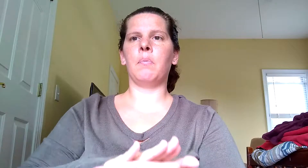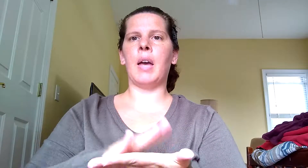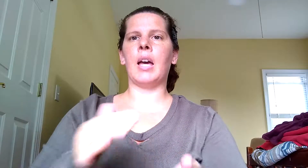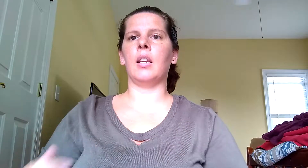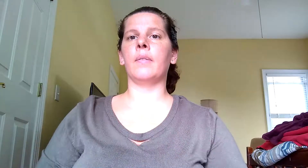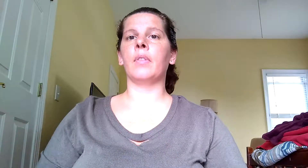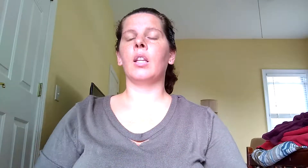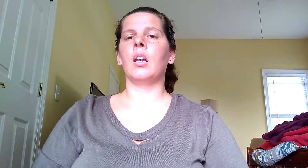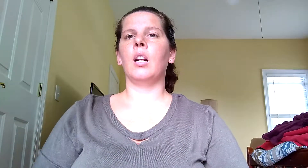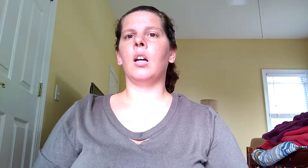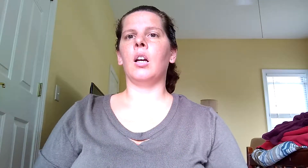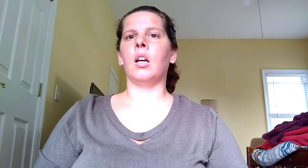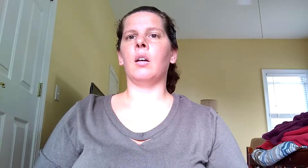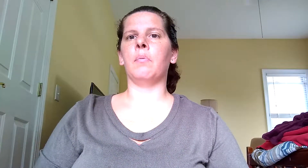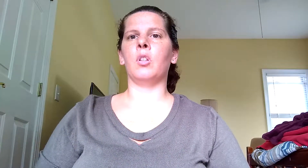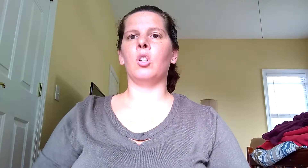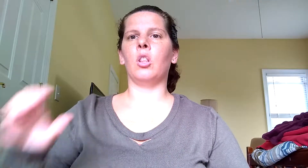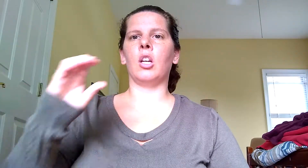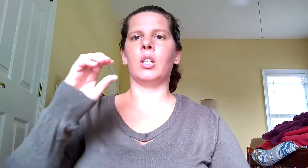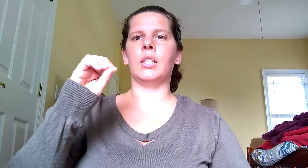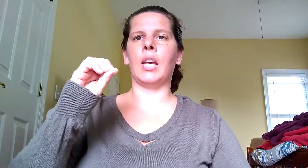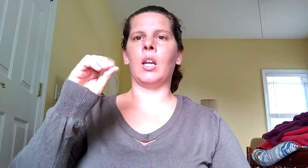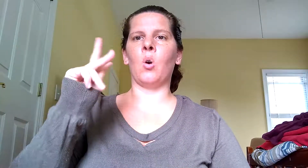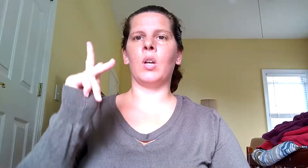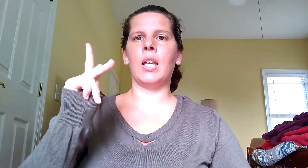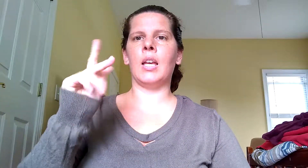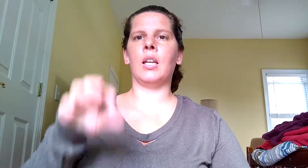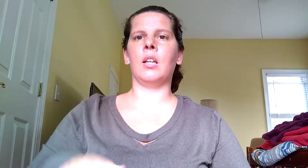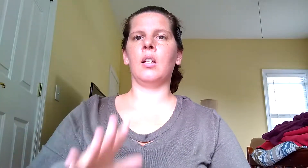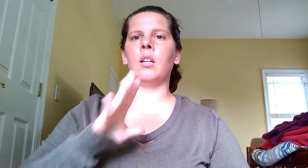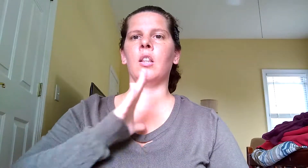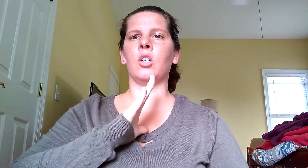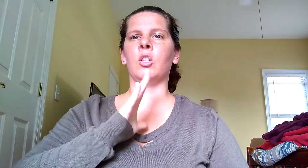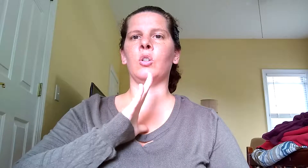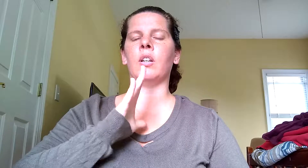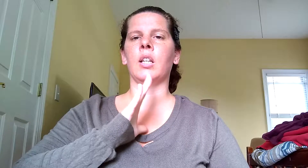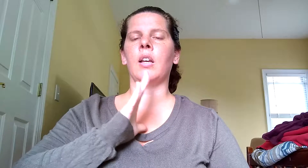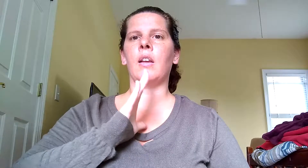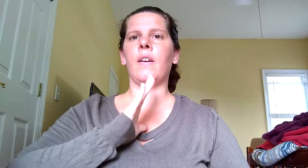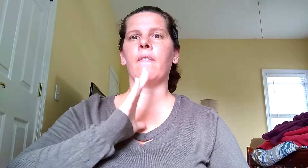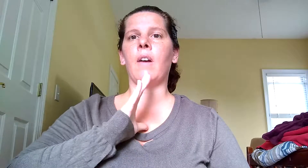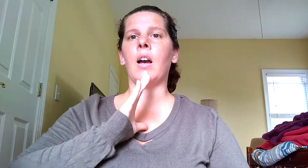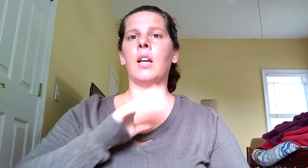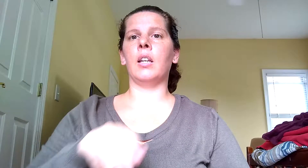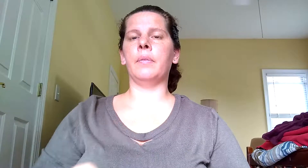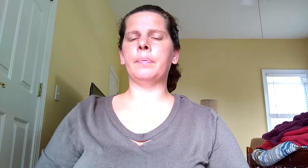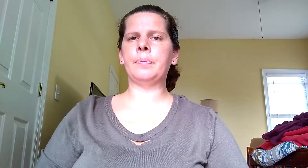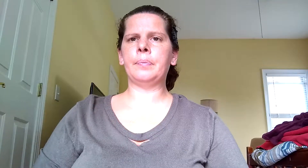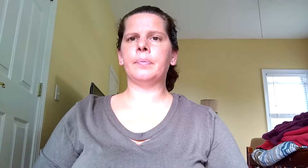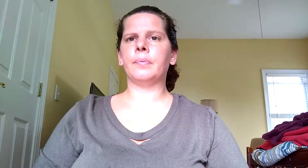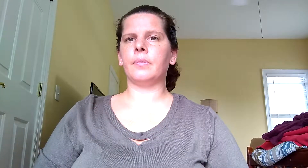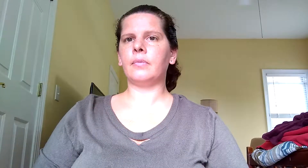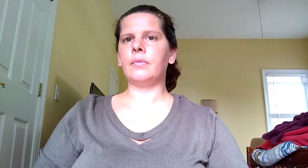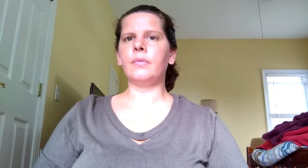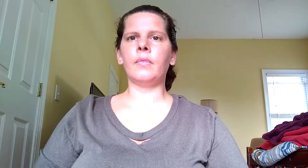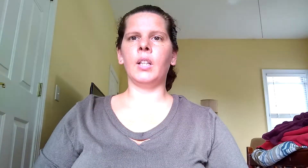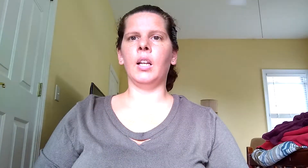Bad. They could sign okay, they could do fine,